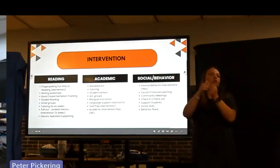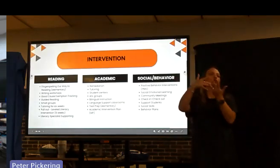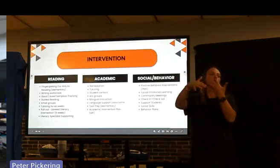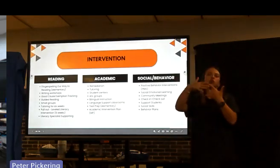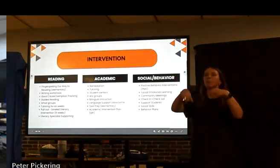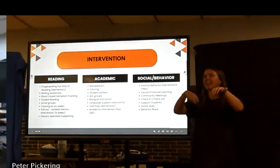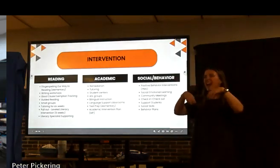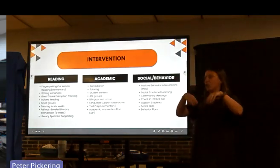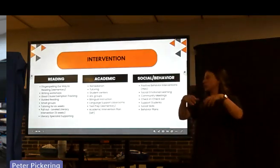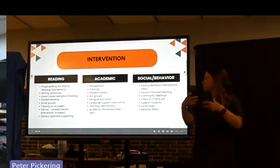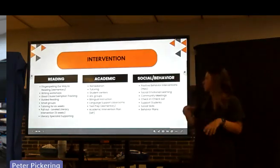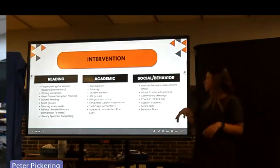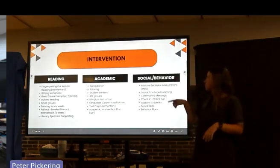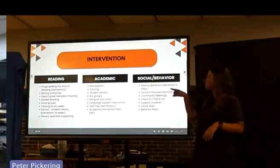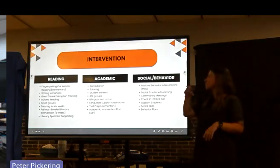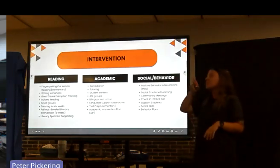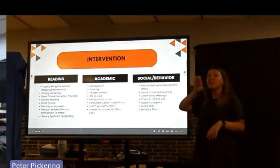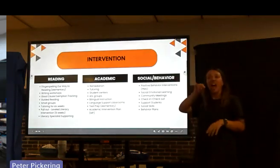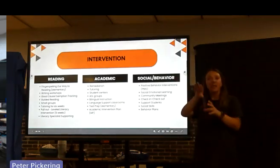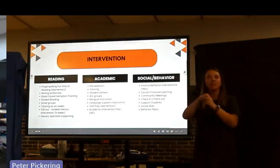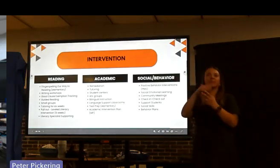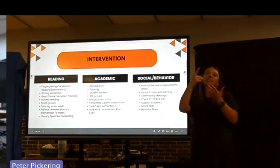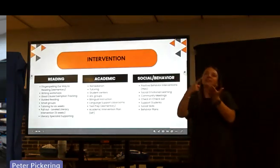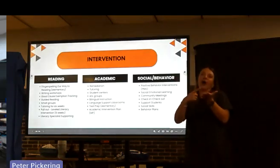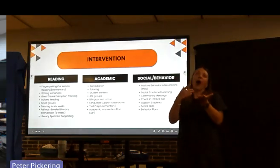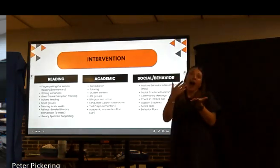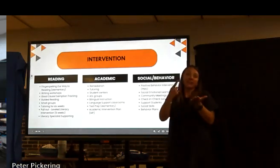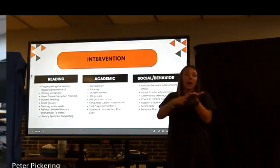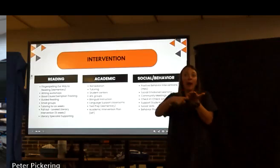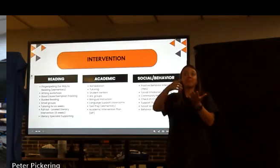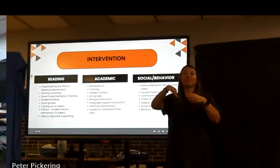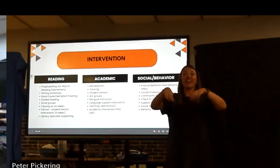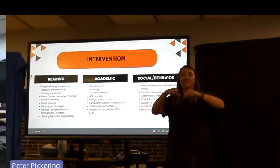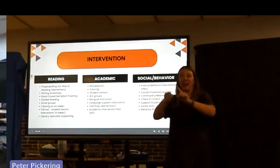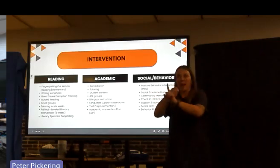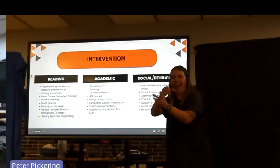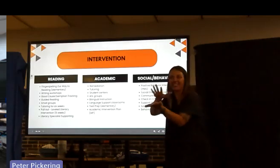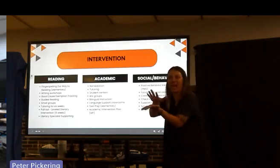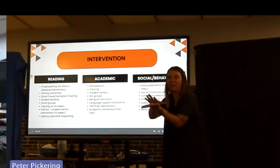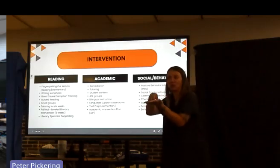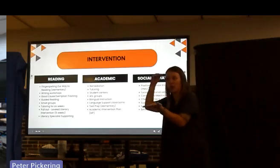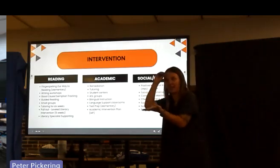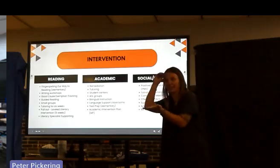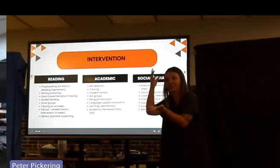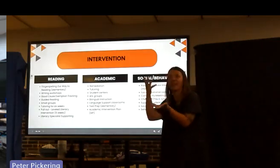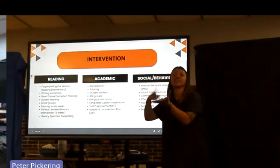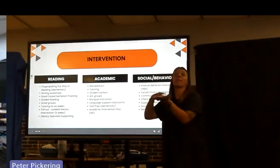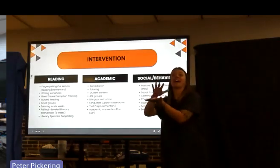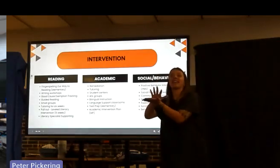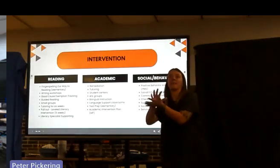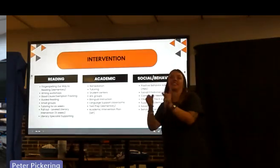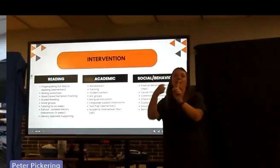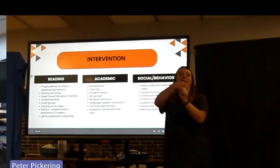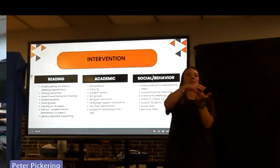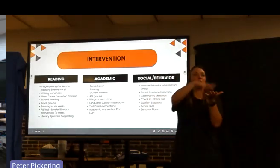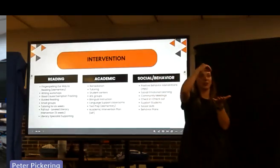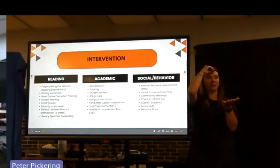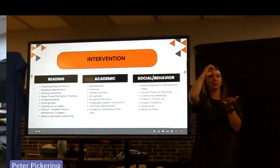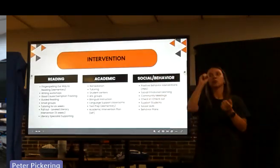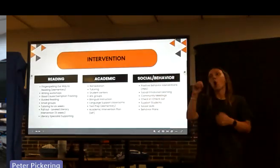track. Regarding social behavior, some interventions, sometimes